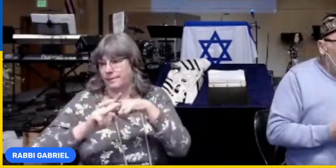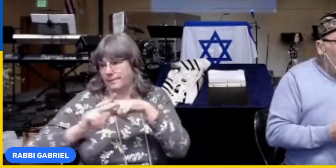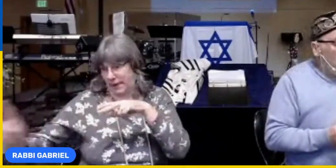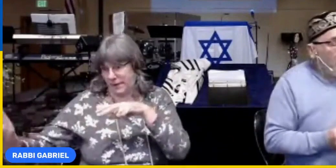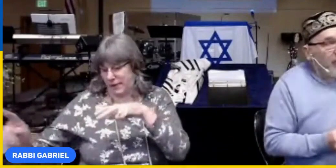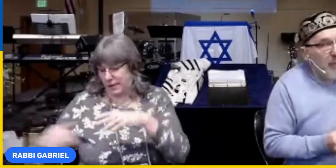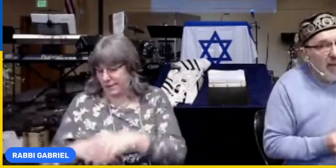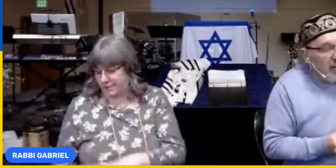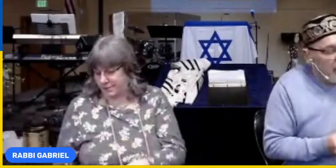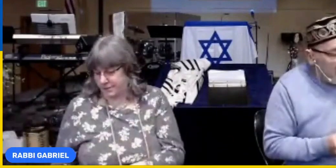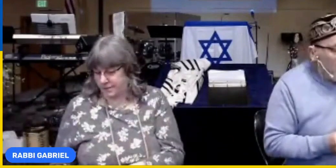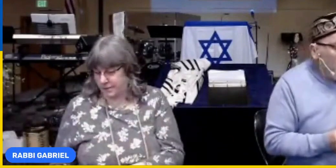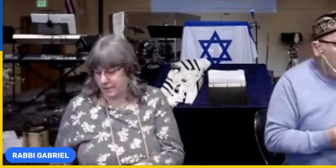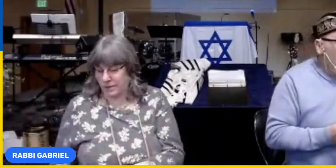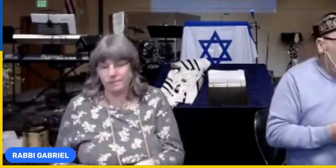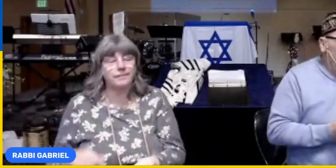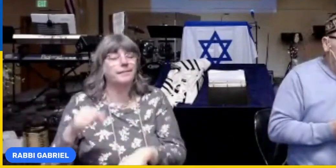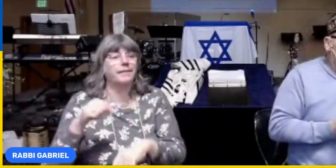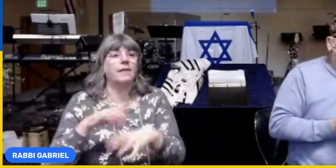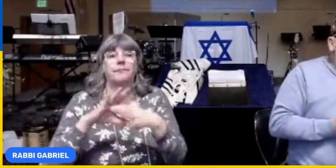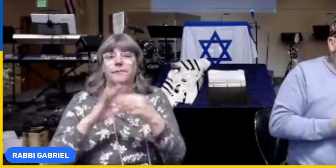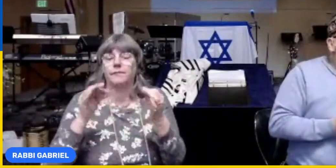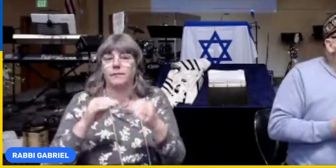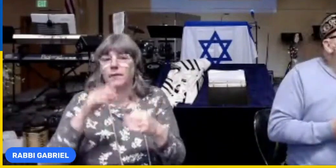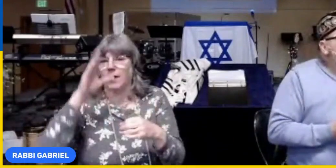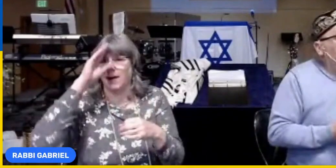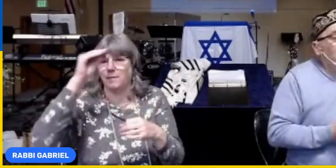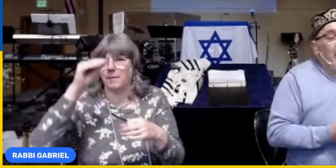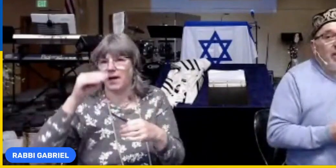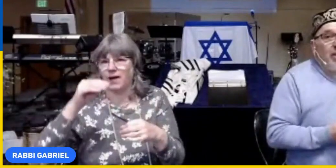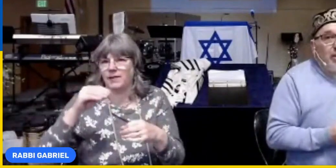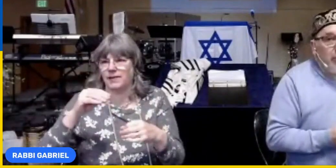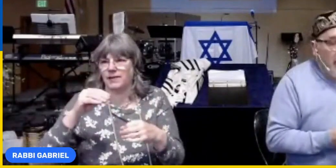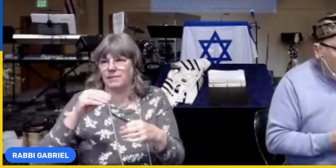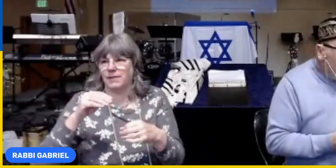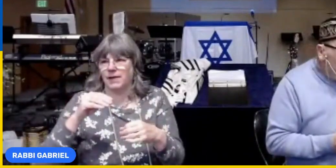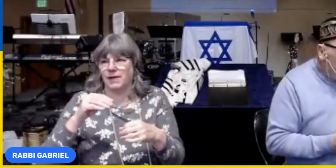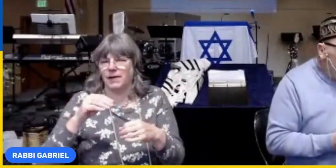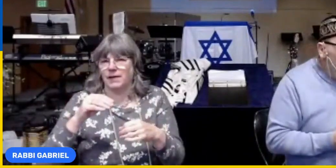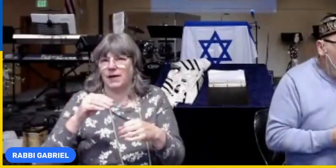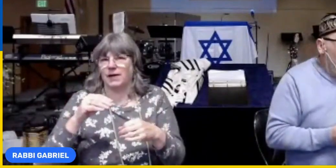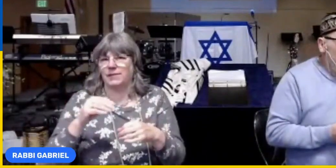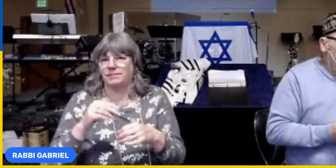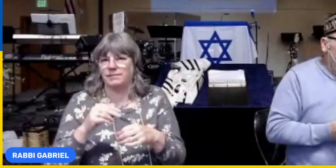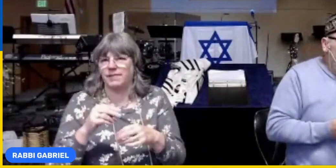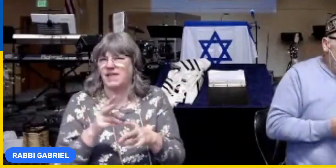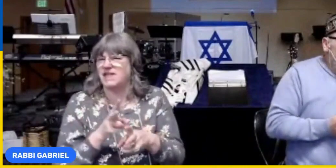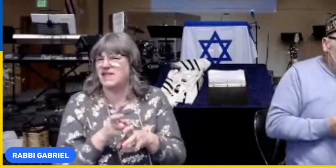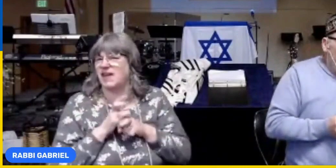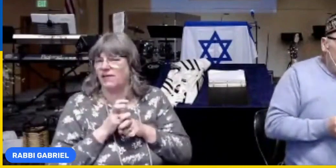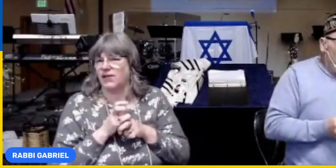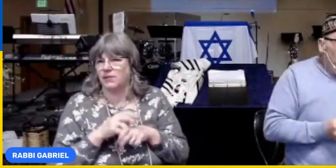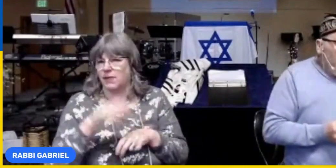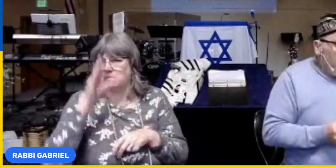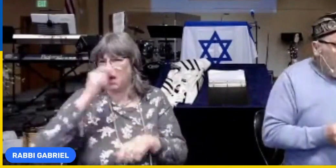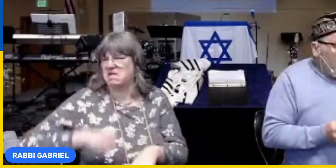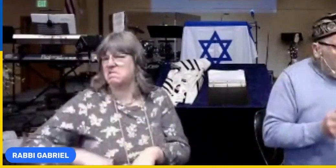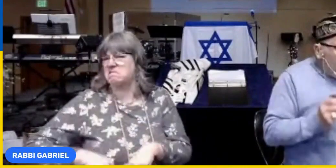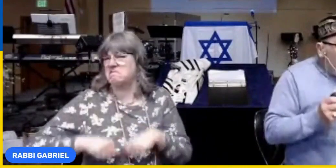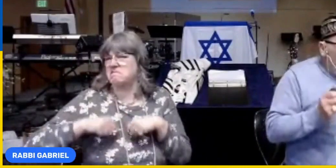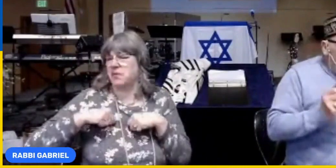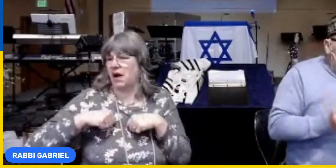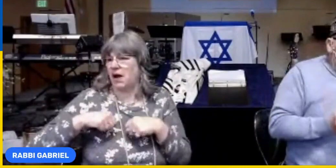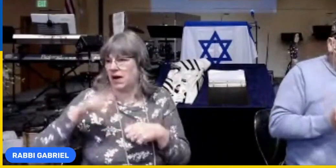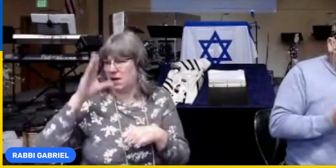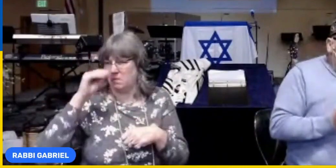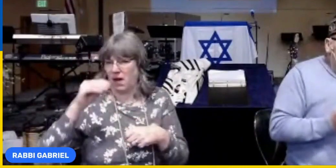it is a story of man's bigotry, of man's inhumanity to man, but